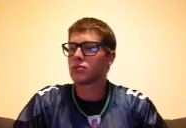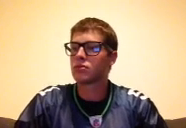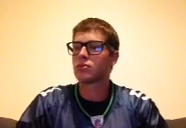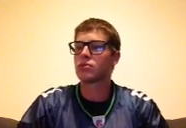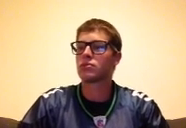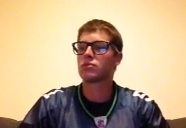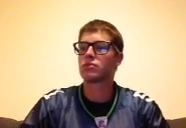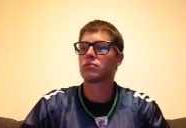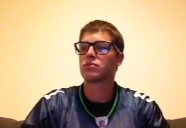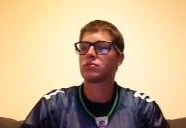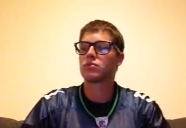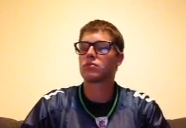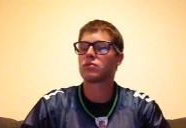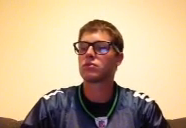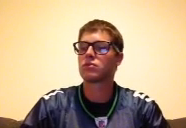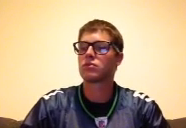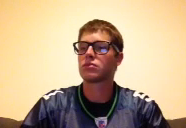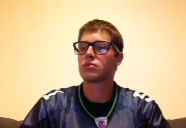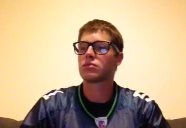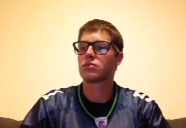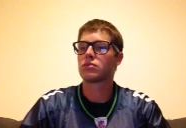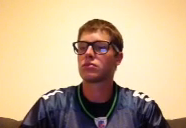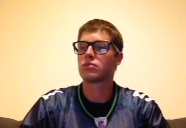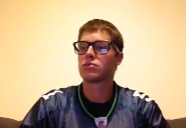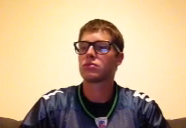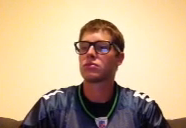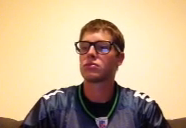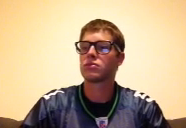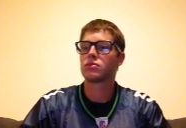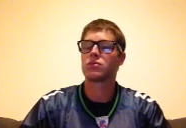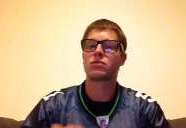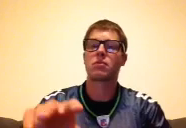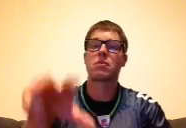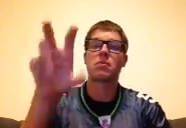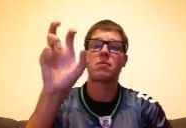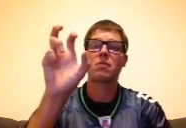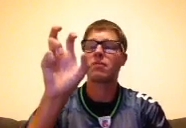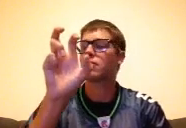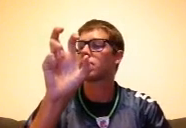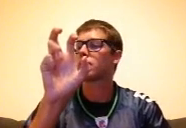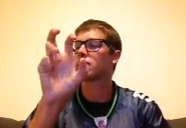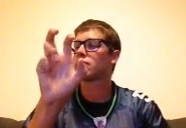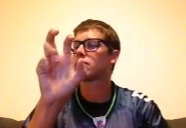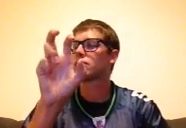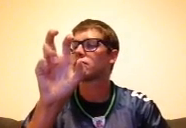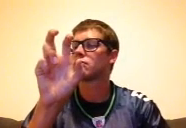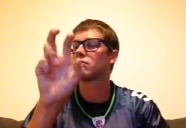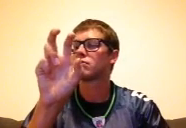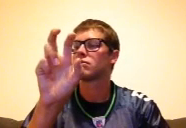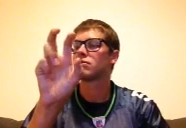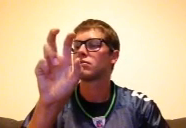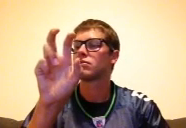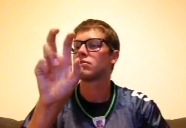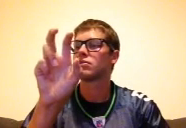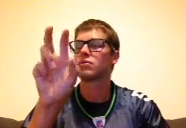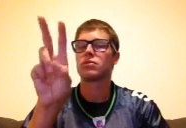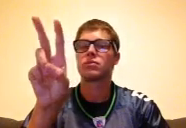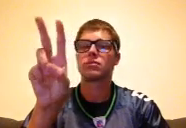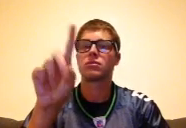far as the rule, simultaneous control is when two chests are together and they're wrestling over the football. I don't know how you could make the case